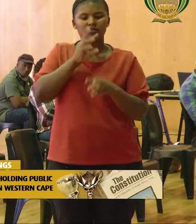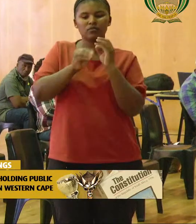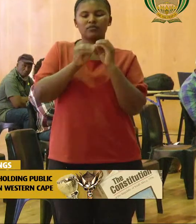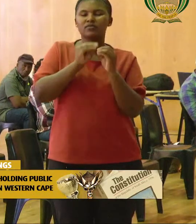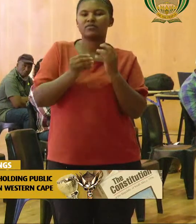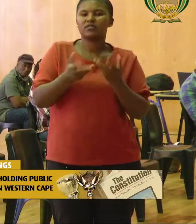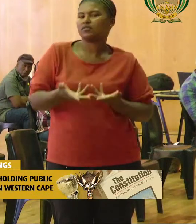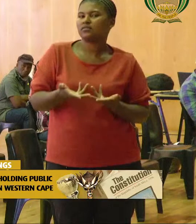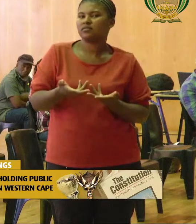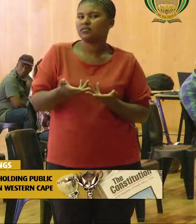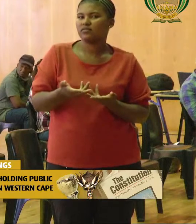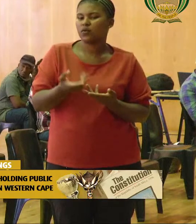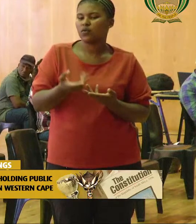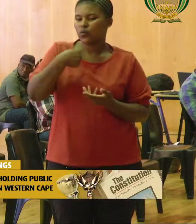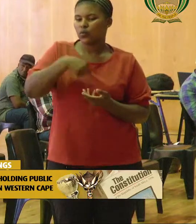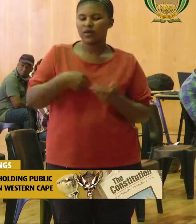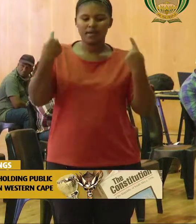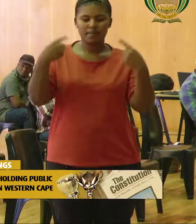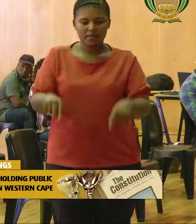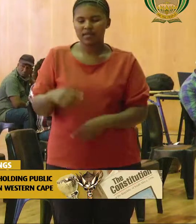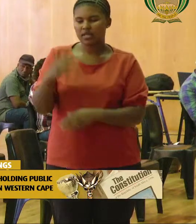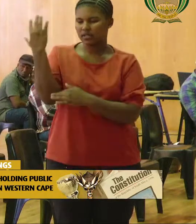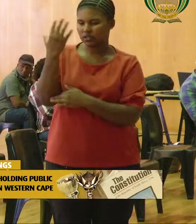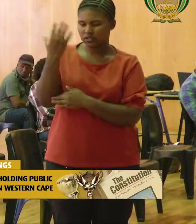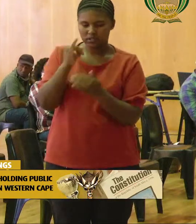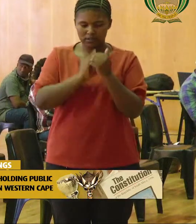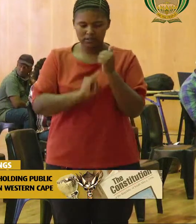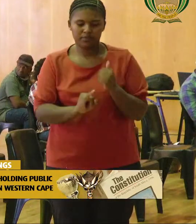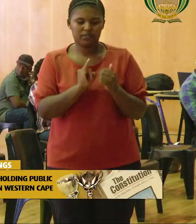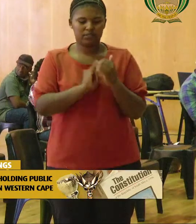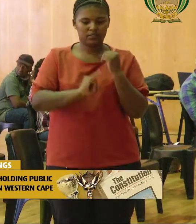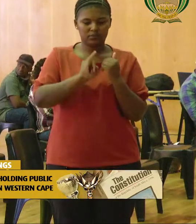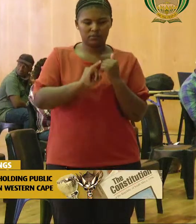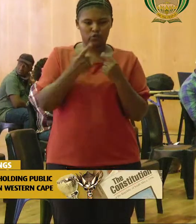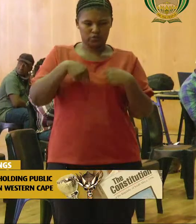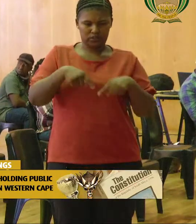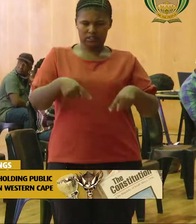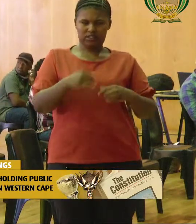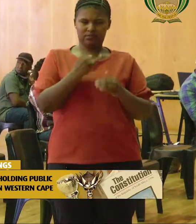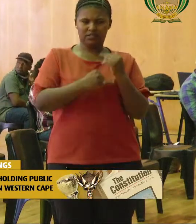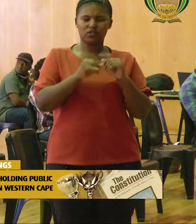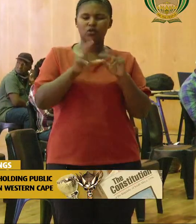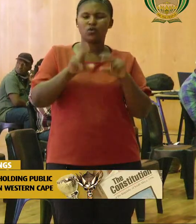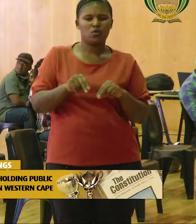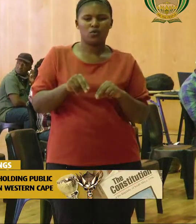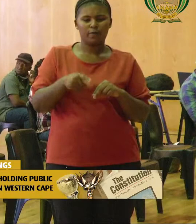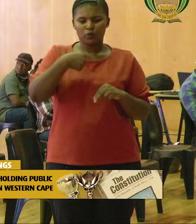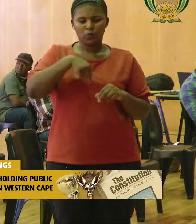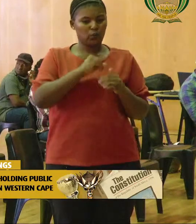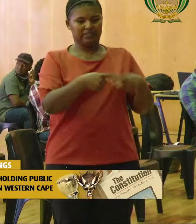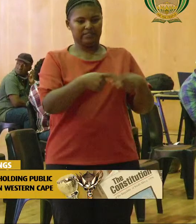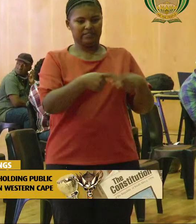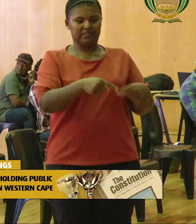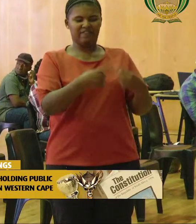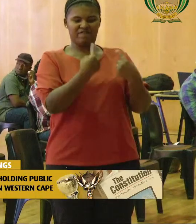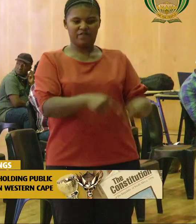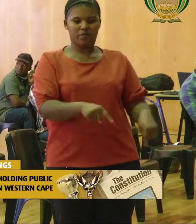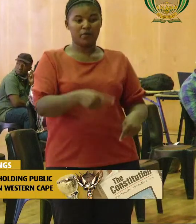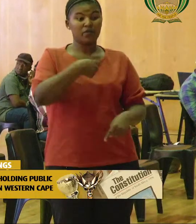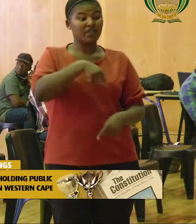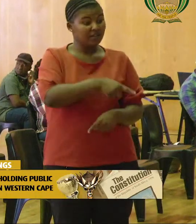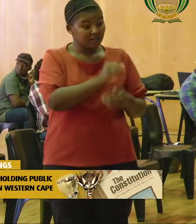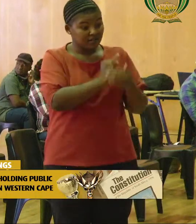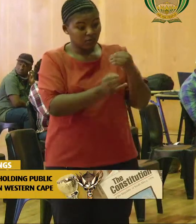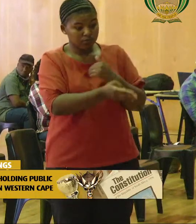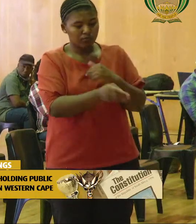and in as long we're going to come here and talk the independent as if now we are threatened by them. No, they are not the threat. The reason they are here is